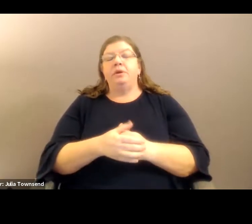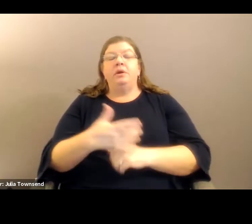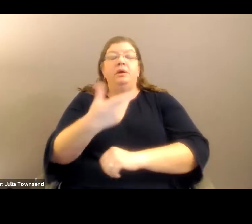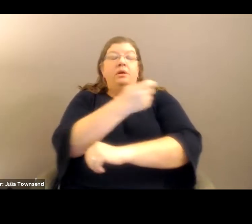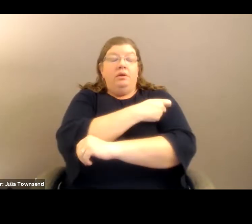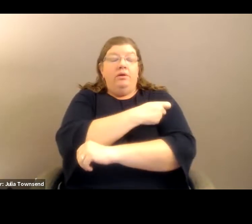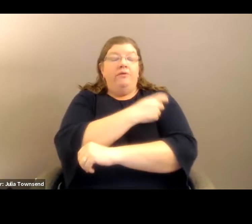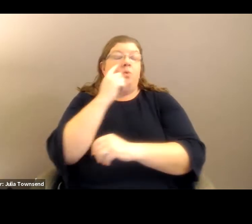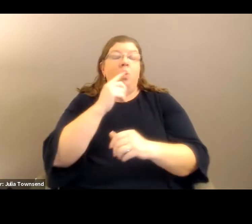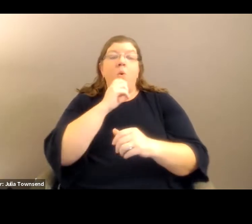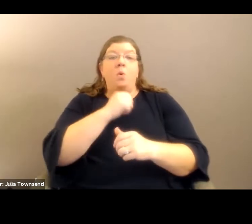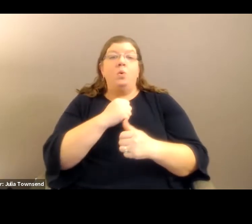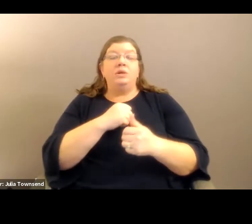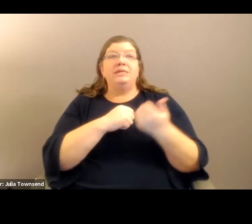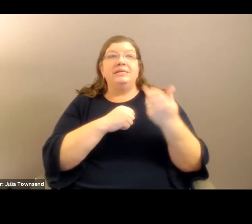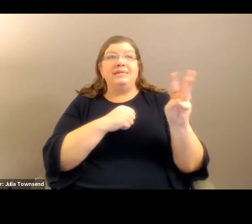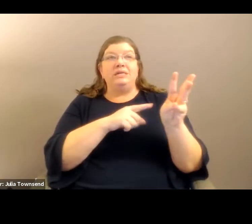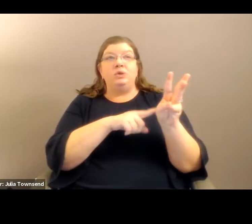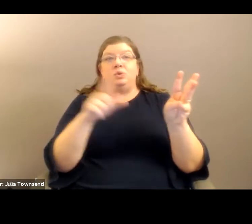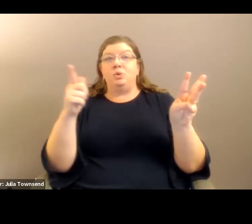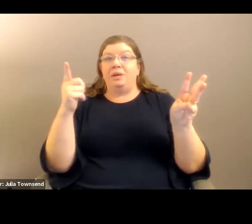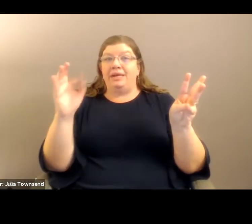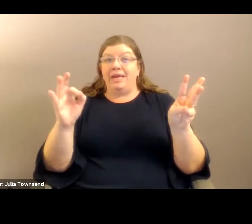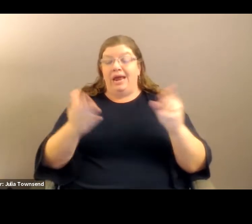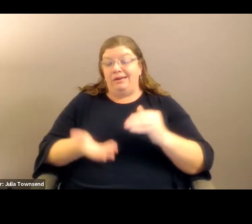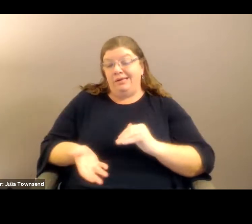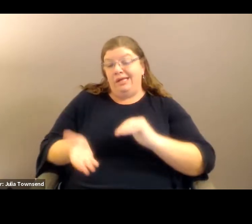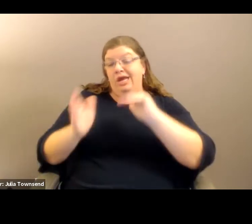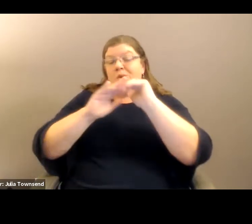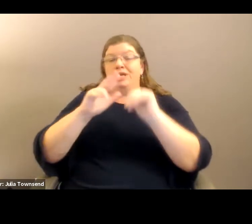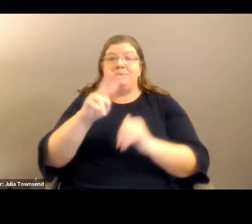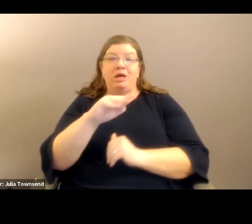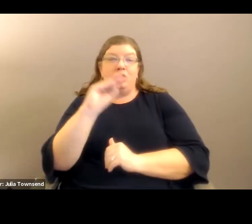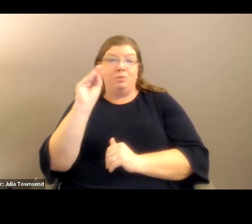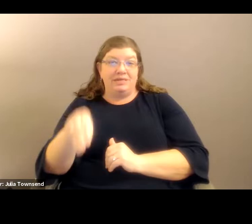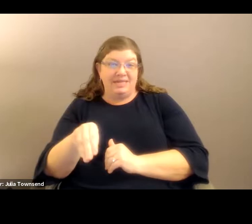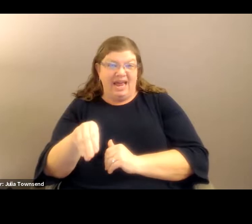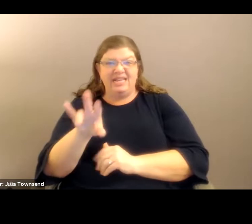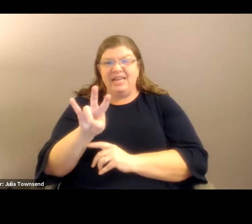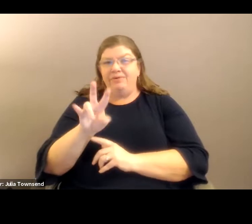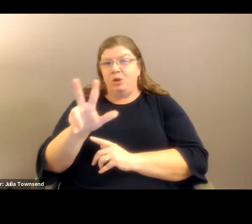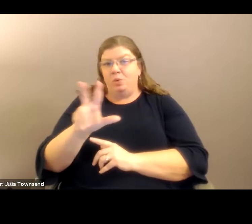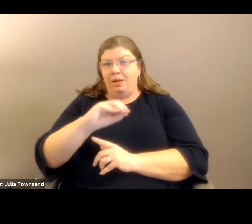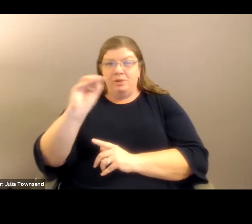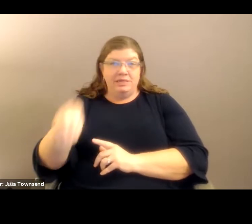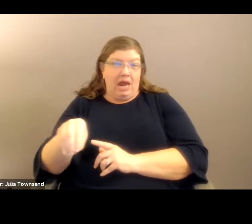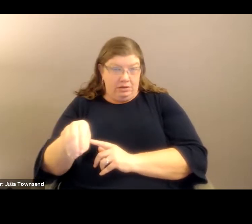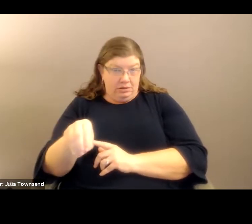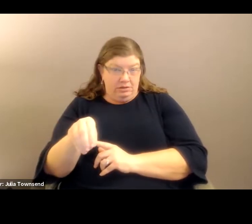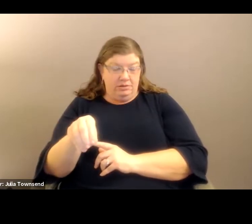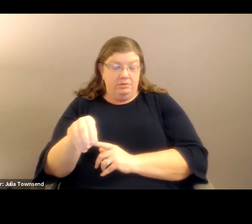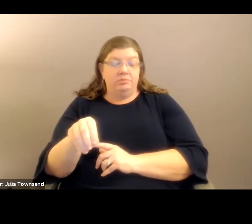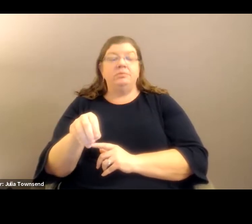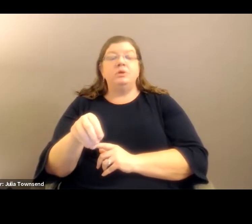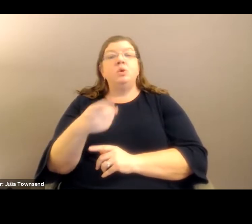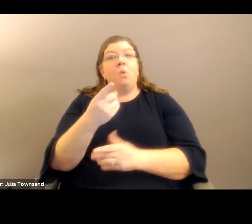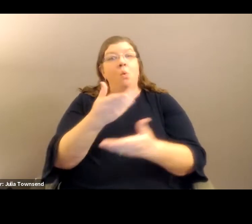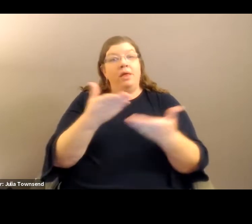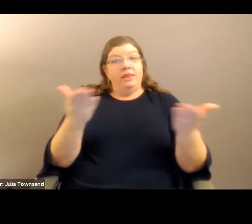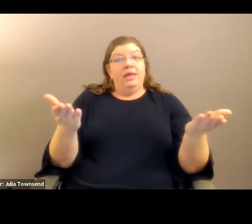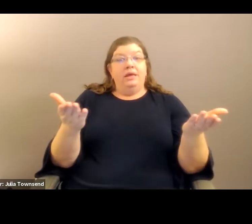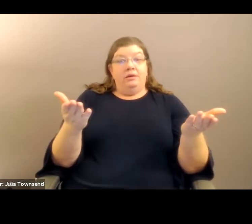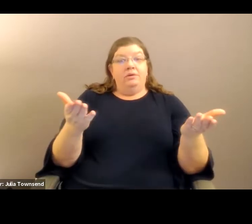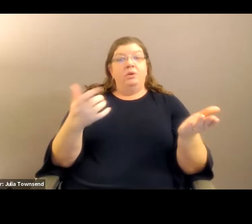for 16 through 29-year-olds, that increased by 2% as well, so that's 73%. So one of the things that